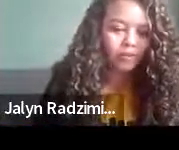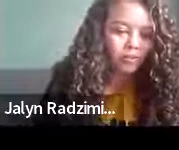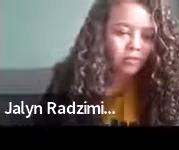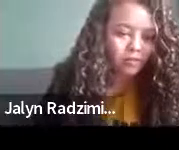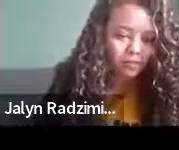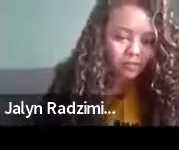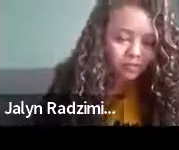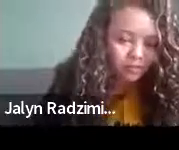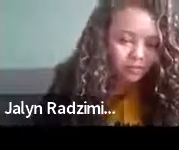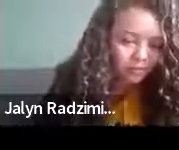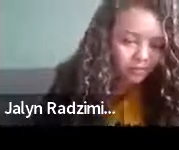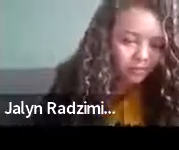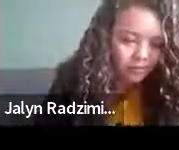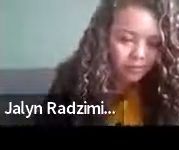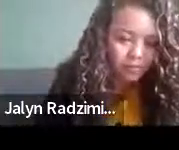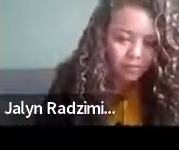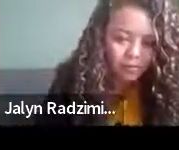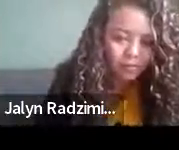here we go